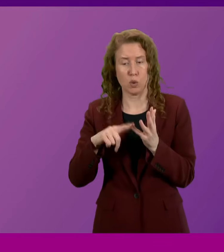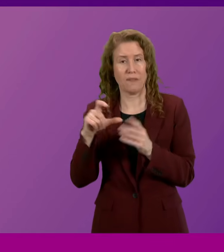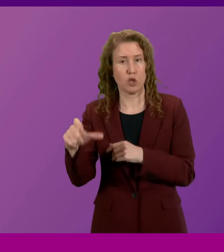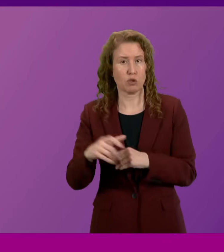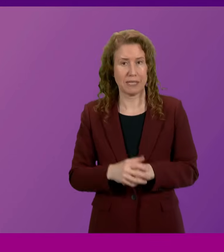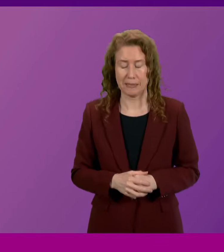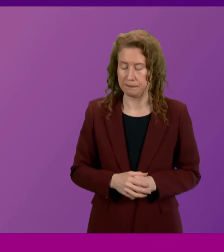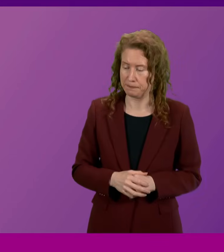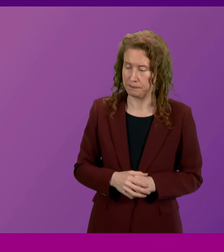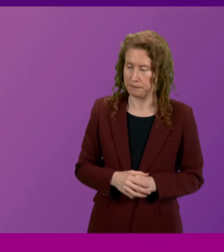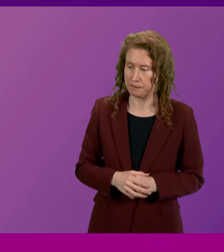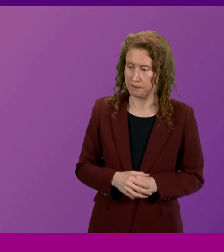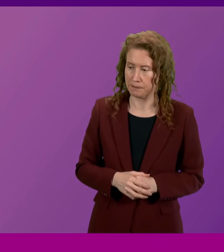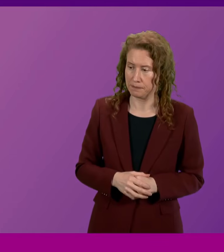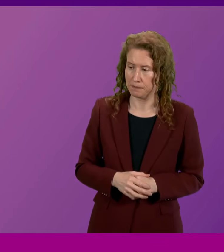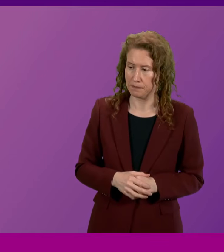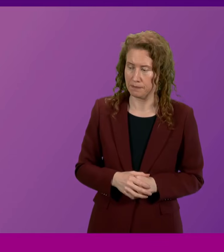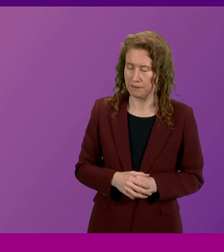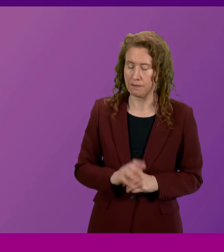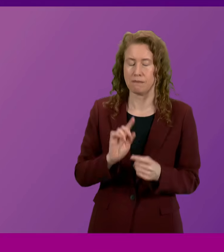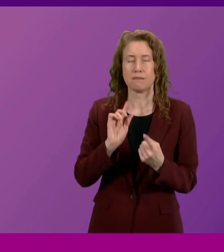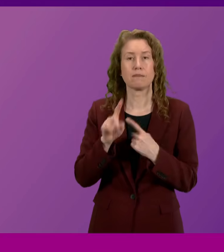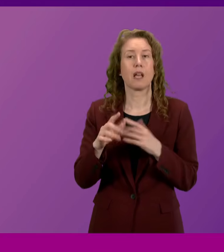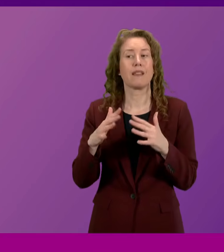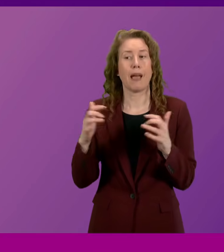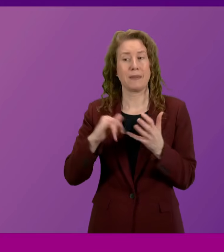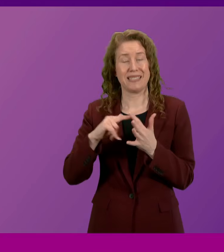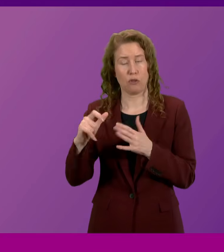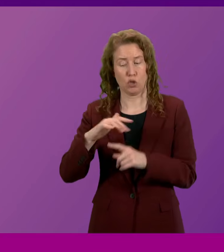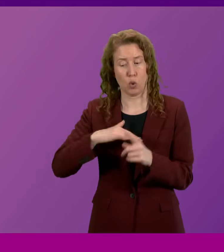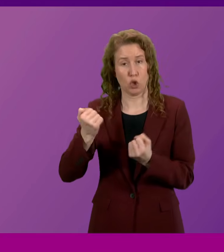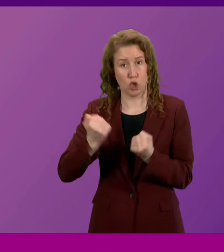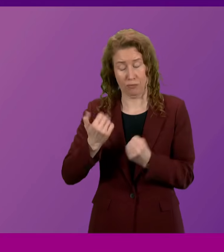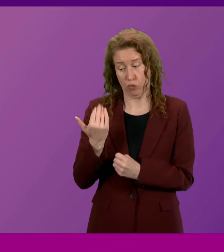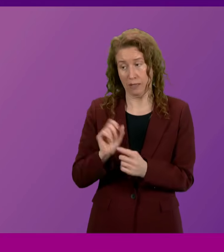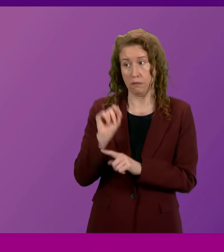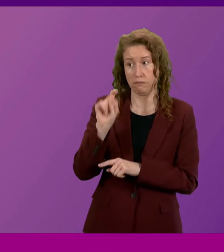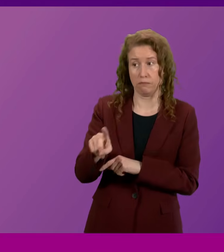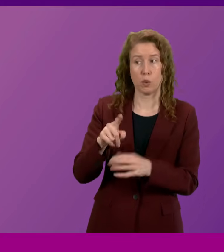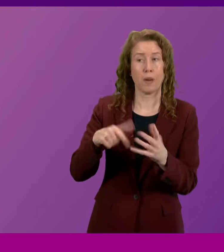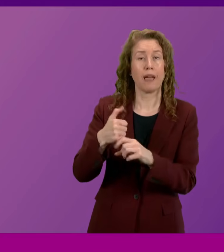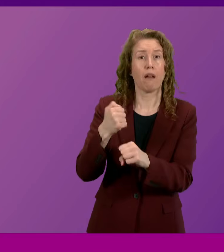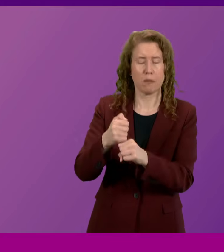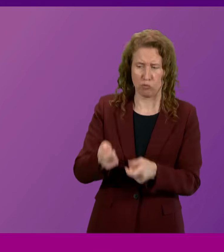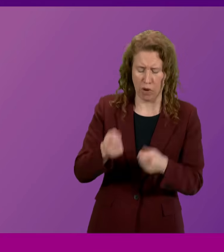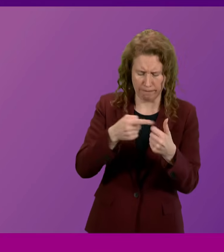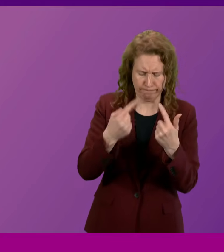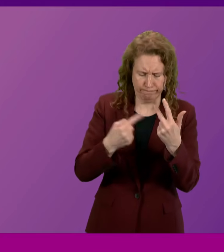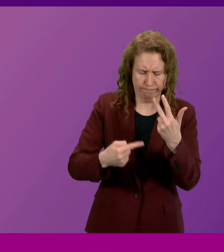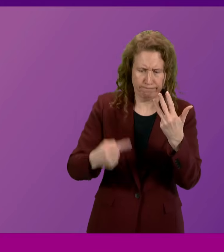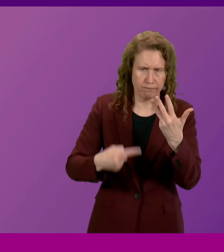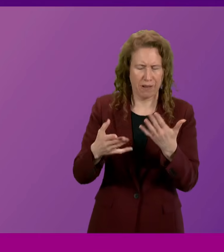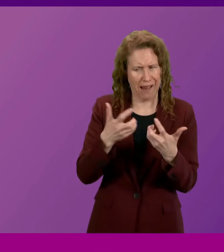credit? First Minister. President Officer, the Cabinet Secretary for Social Justice recently wrote to the UK Government highlighting a number of issues with the delivery